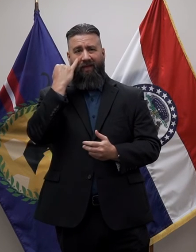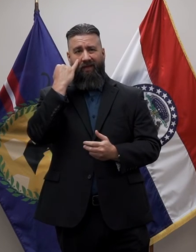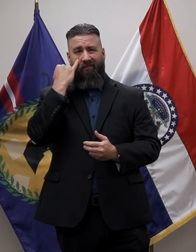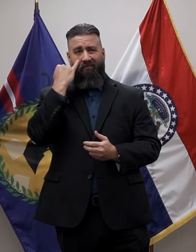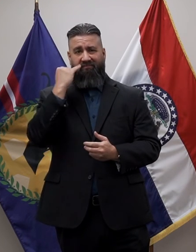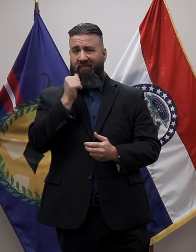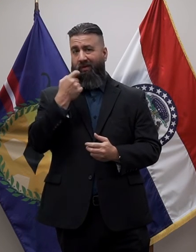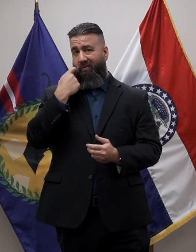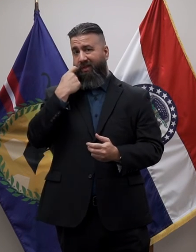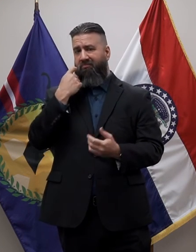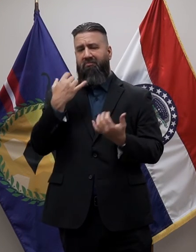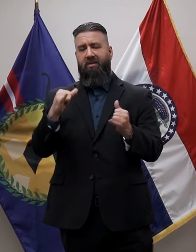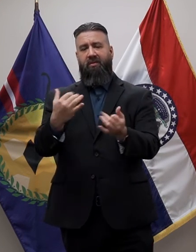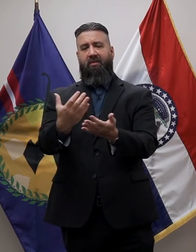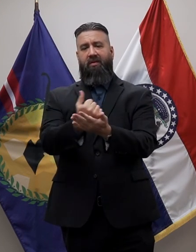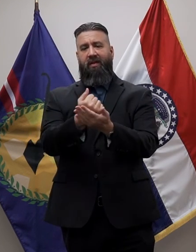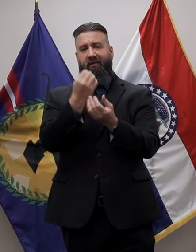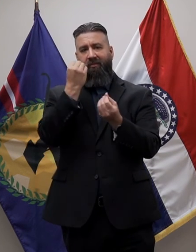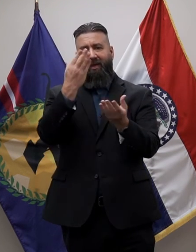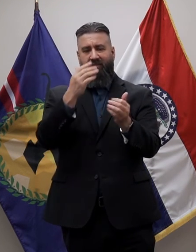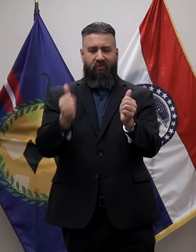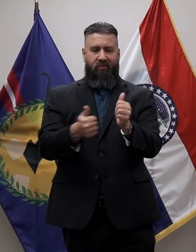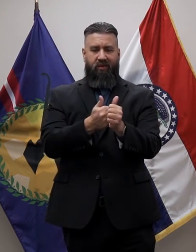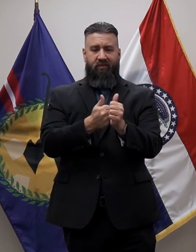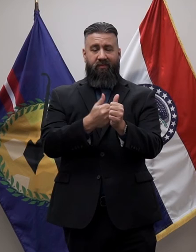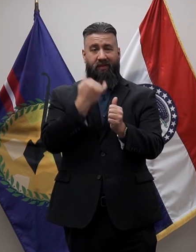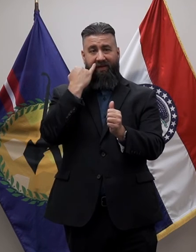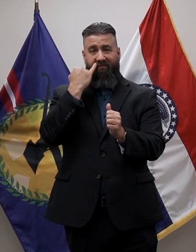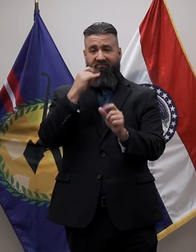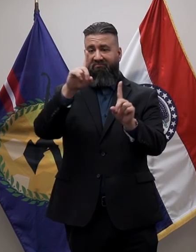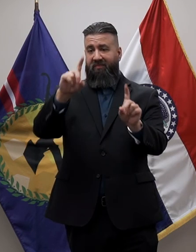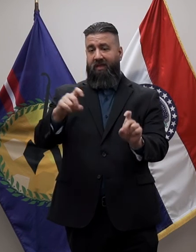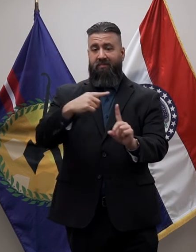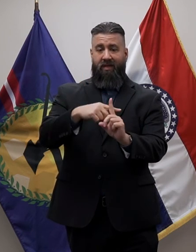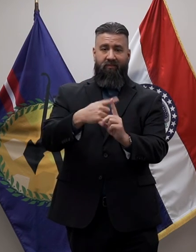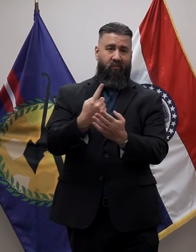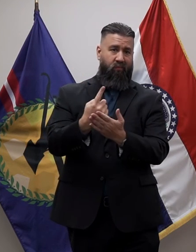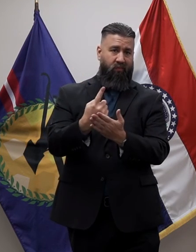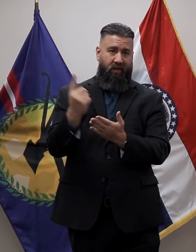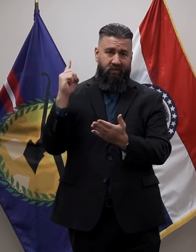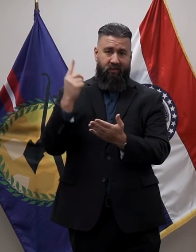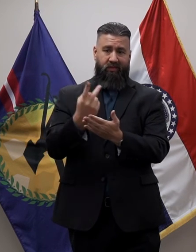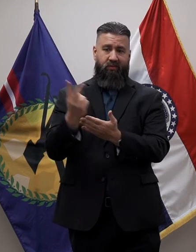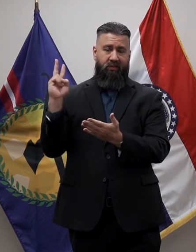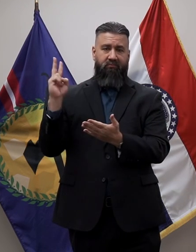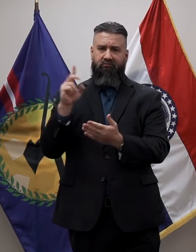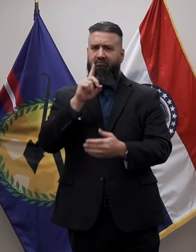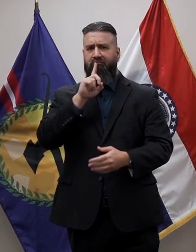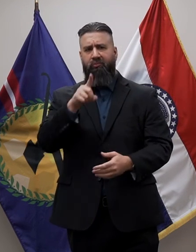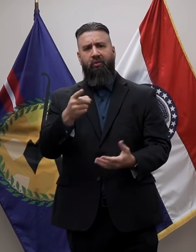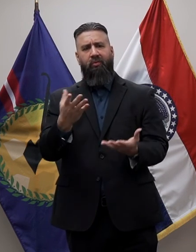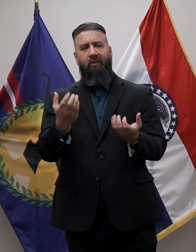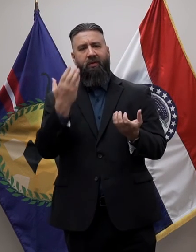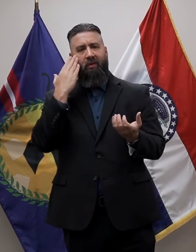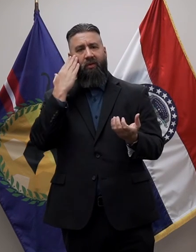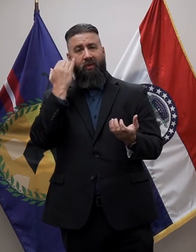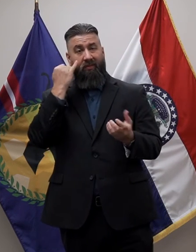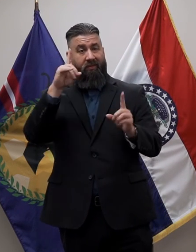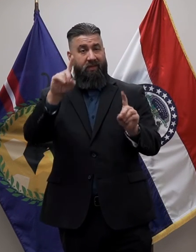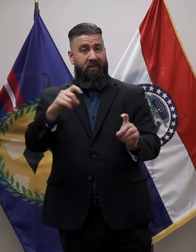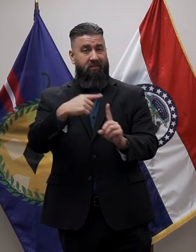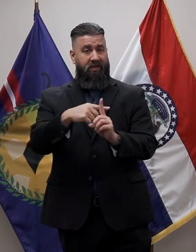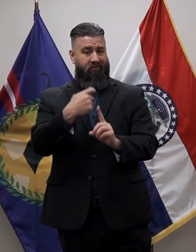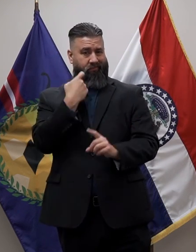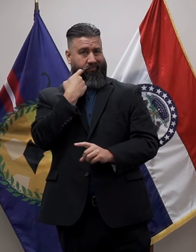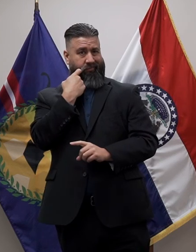recent, we'll still collect that information and track it. If you tested positive a week ago or 2 weeks ago, sure, we would like to know that. If you've tested